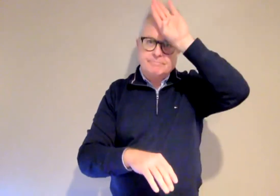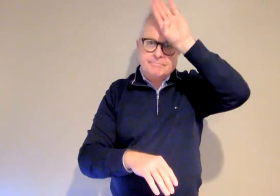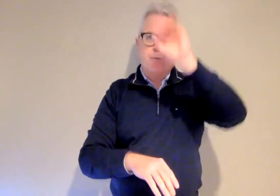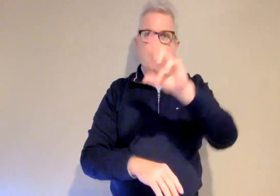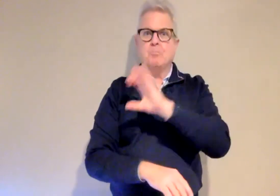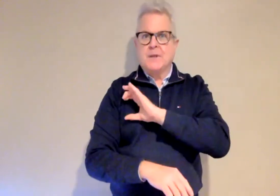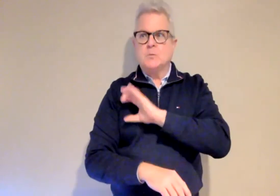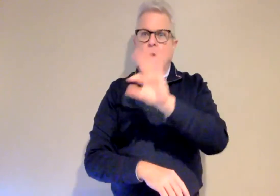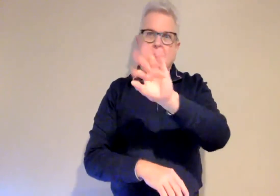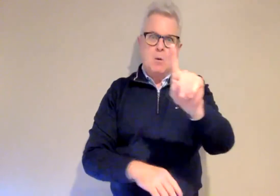times